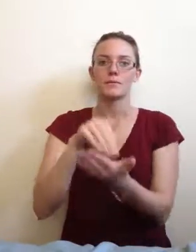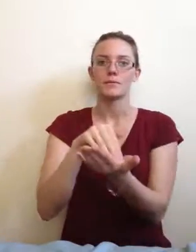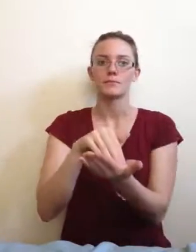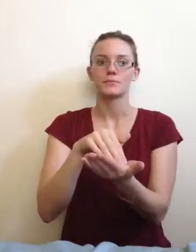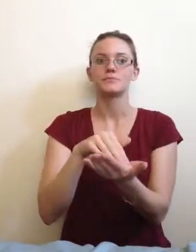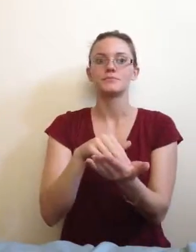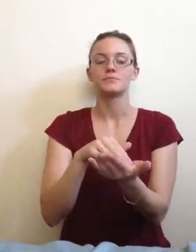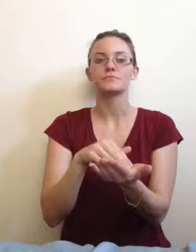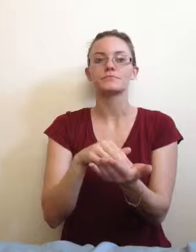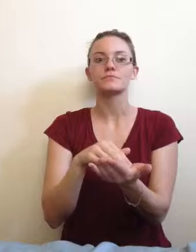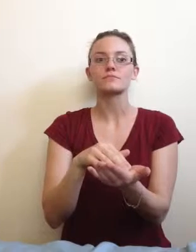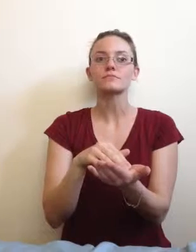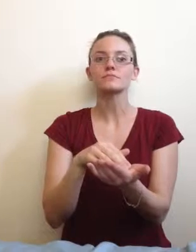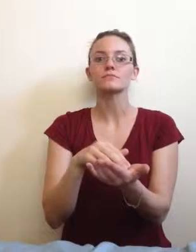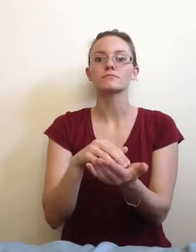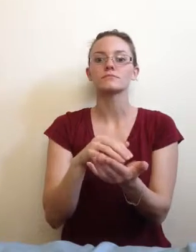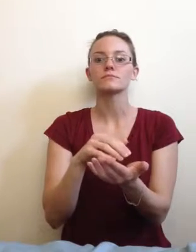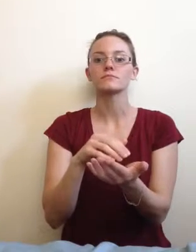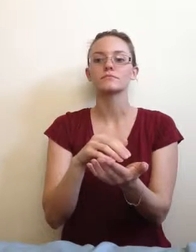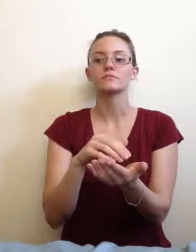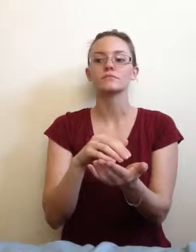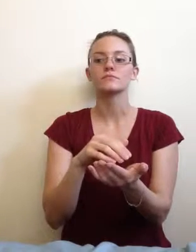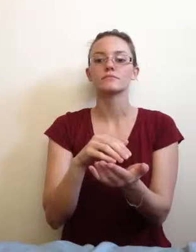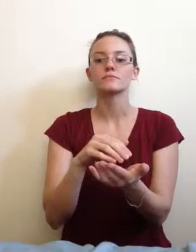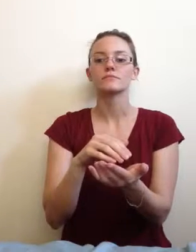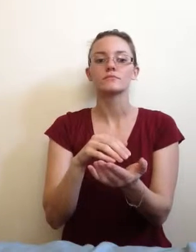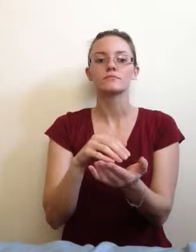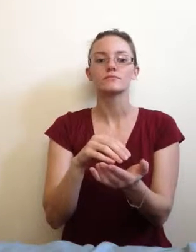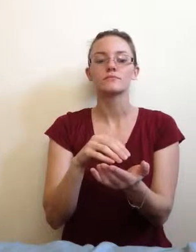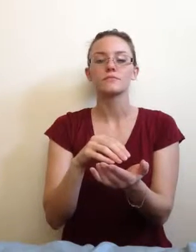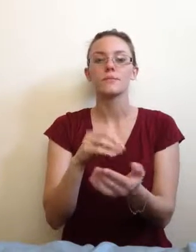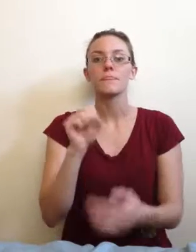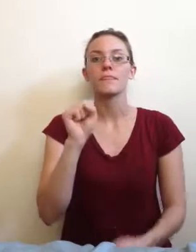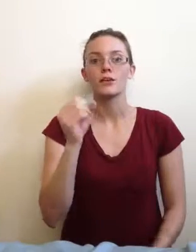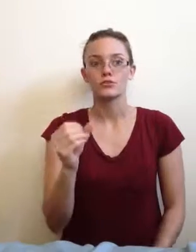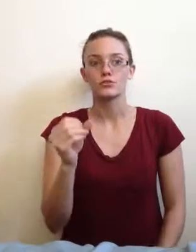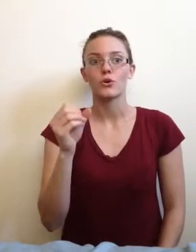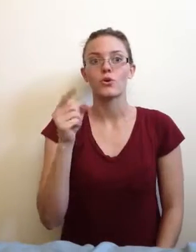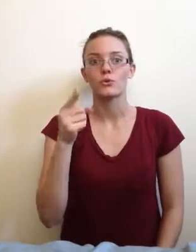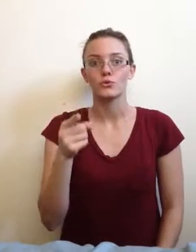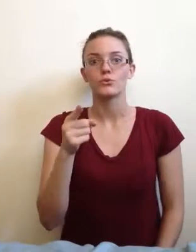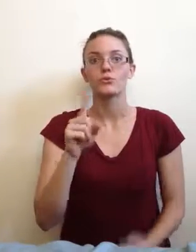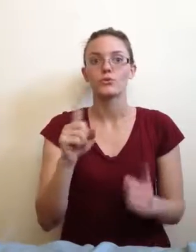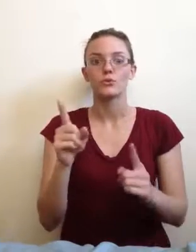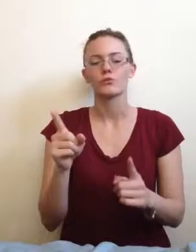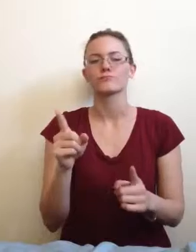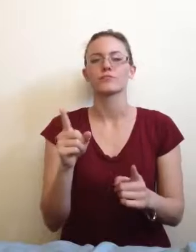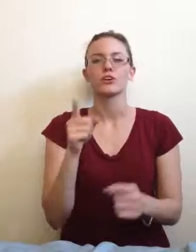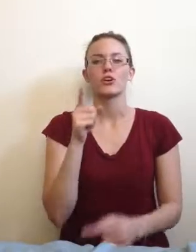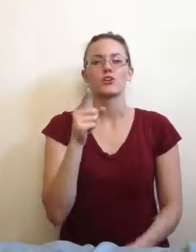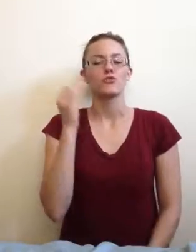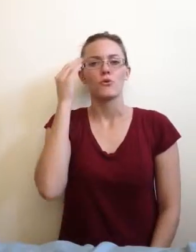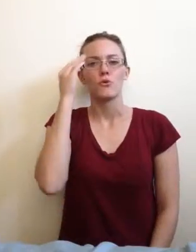and lines everywhere and it's sewn incorrectly. So you don't have to worry too much about the wheel. The wheel just